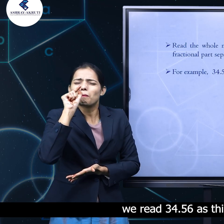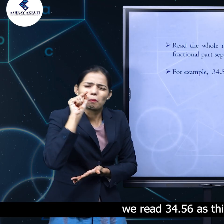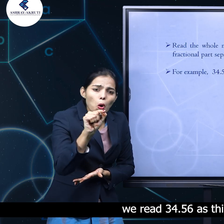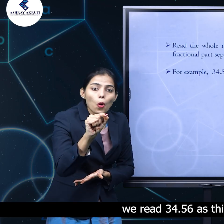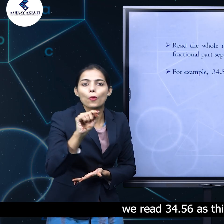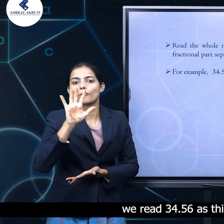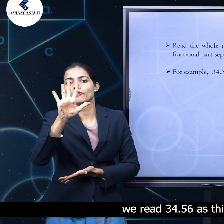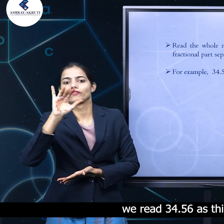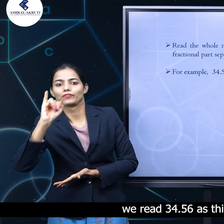34.56.